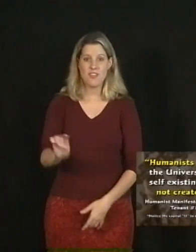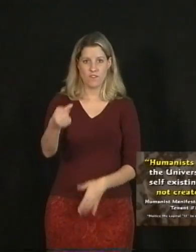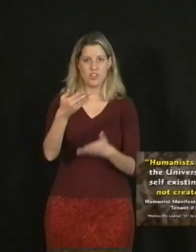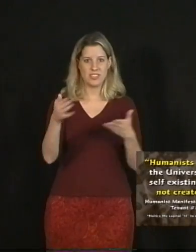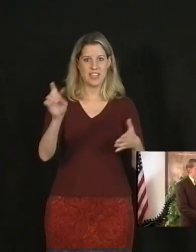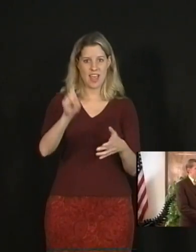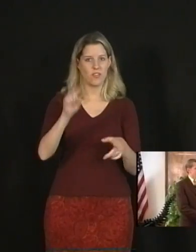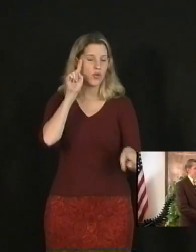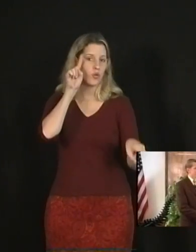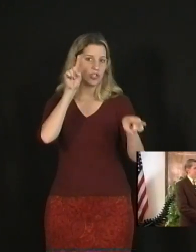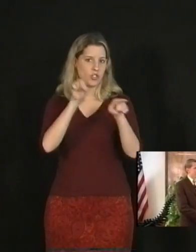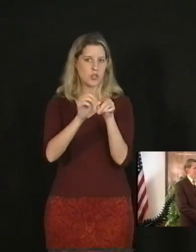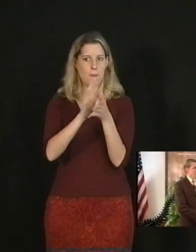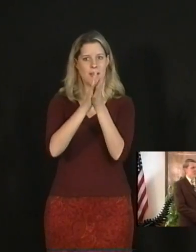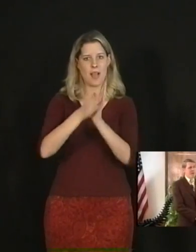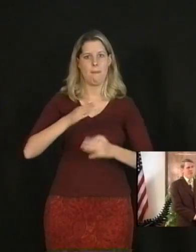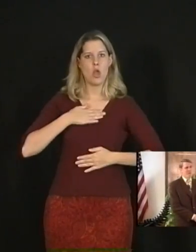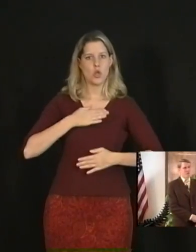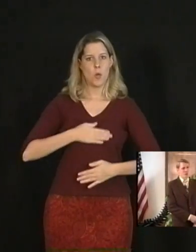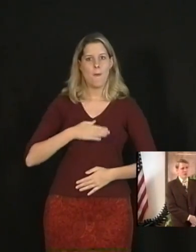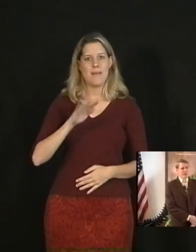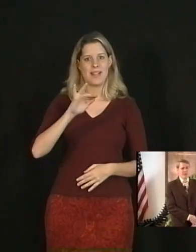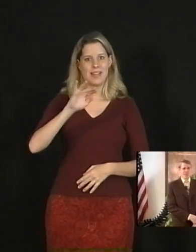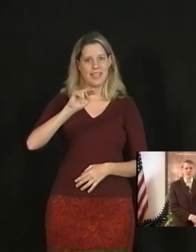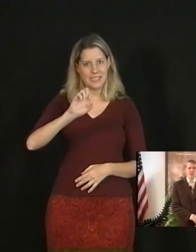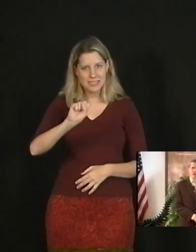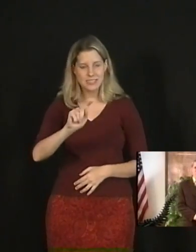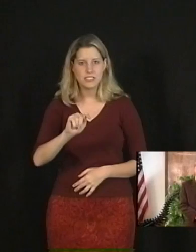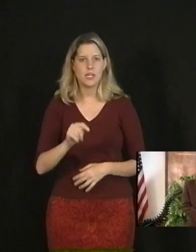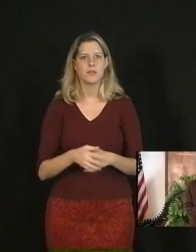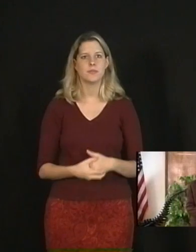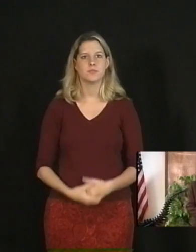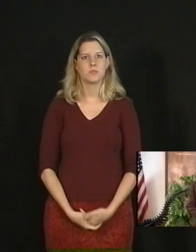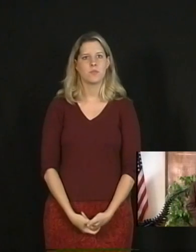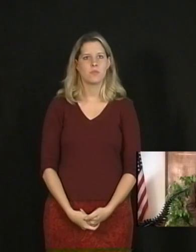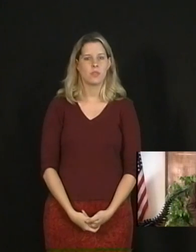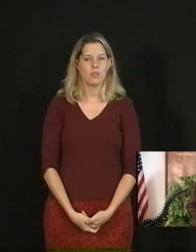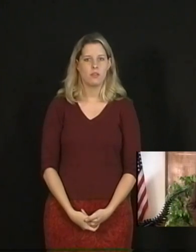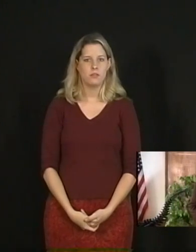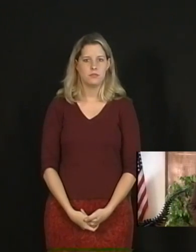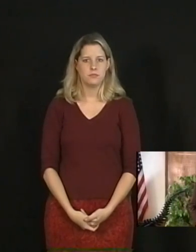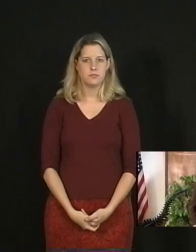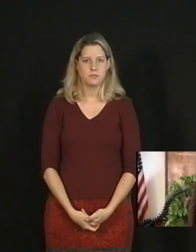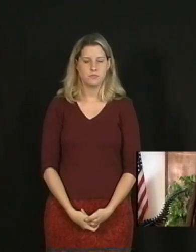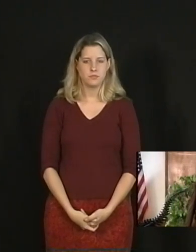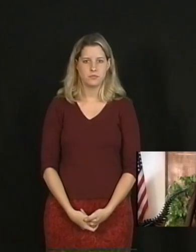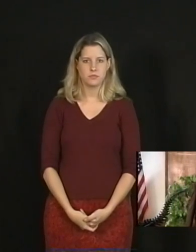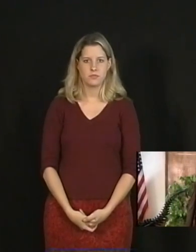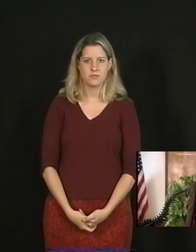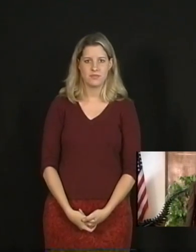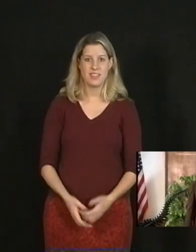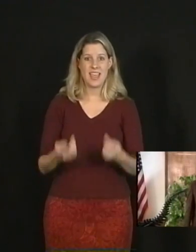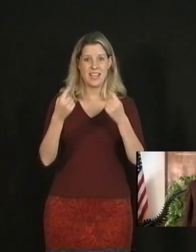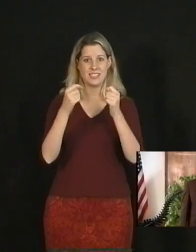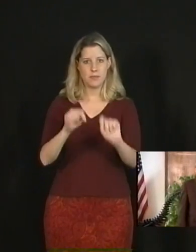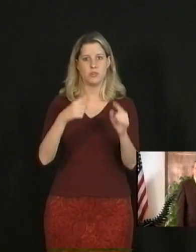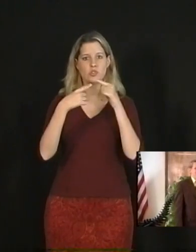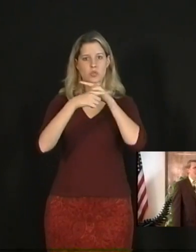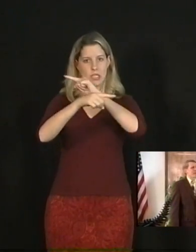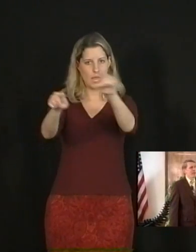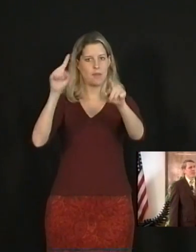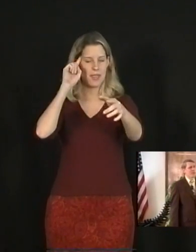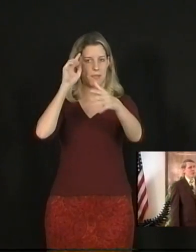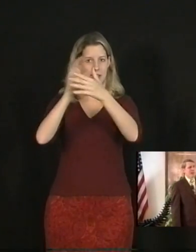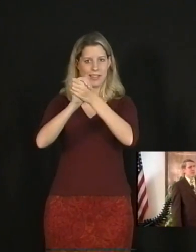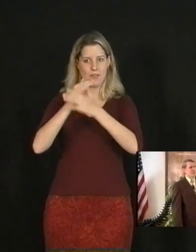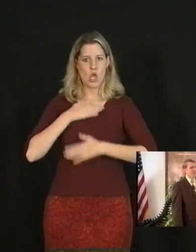humanist. There's now been Humanist Manifesto 2 in 1973 and Humanist Manifesto 3 in the year 2000. They have to